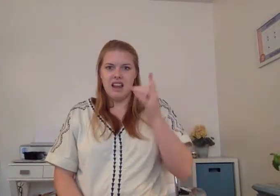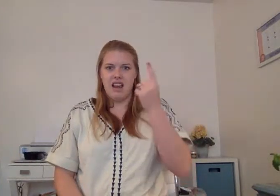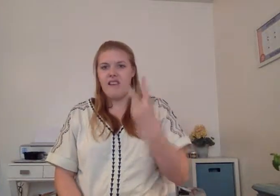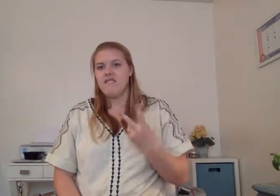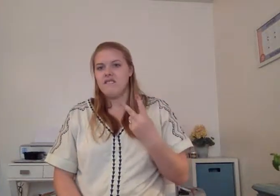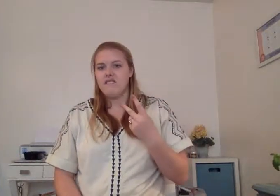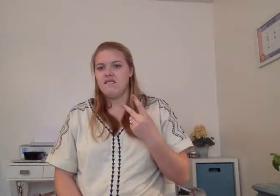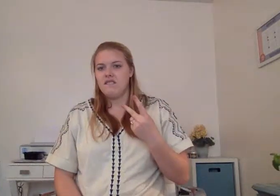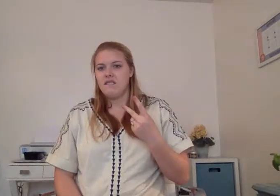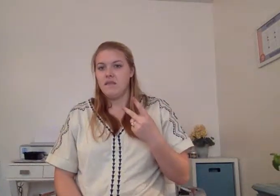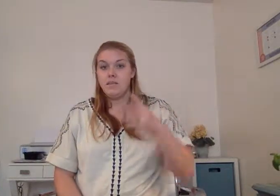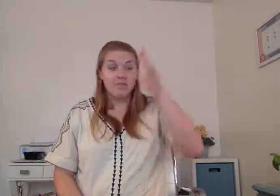Men,